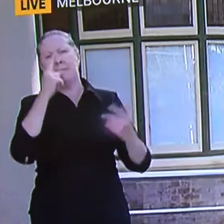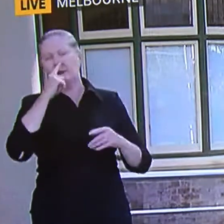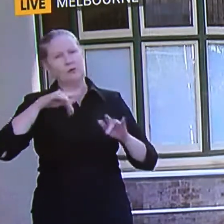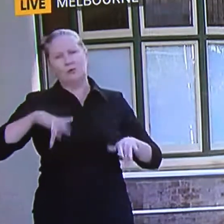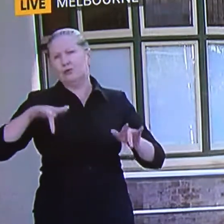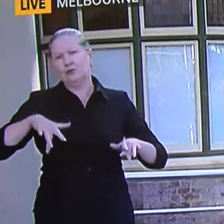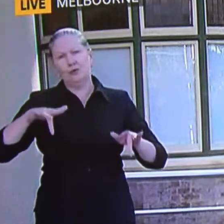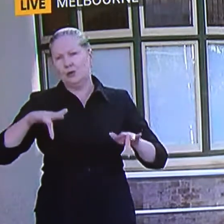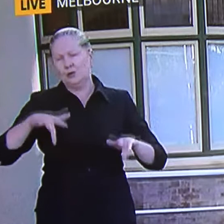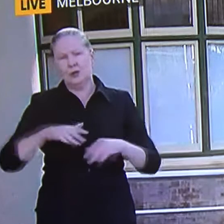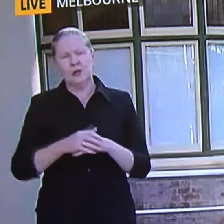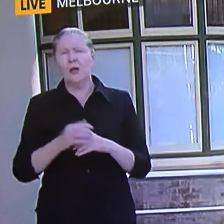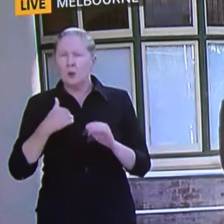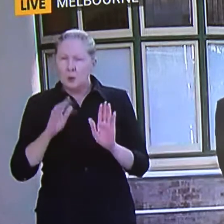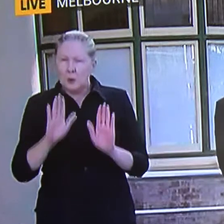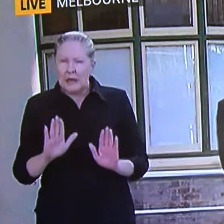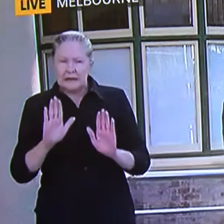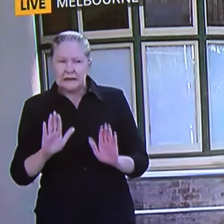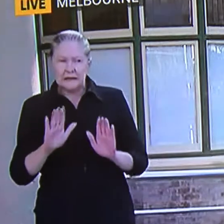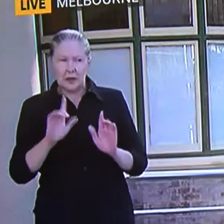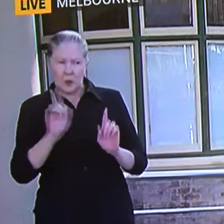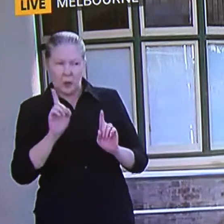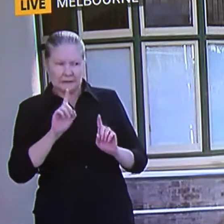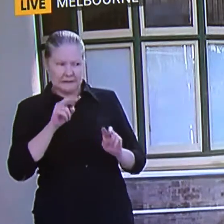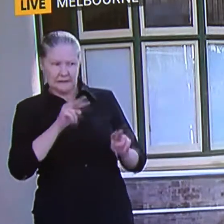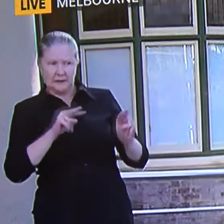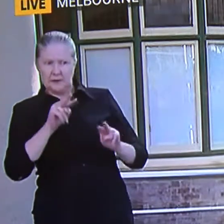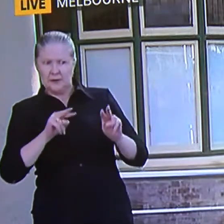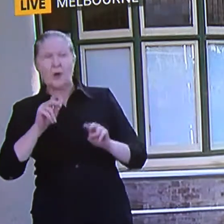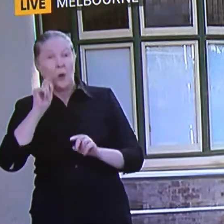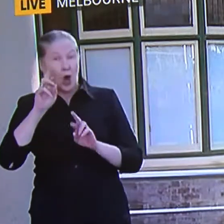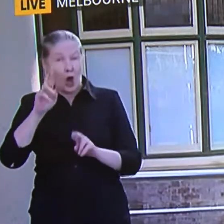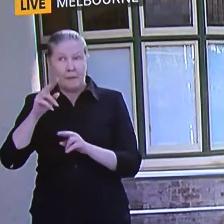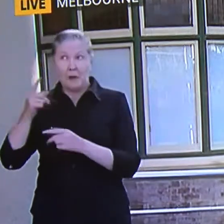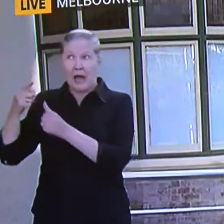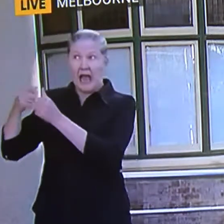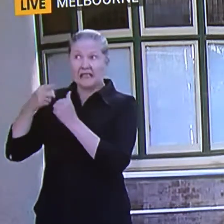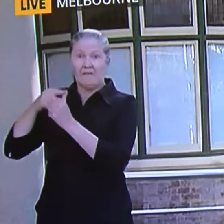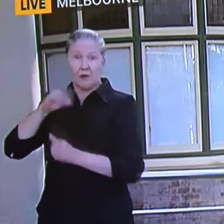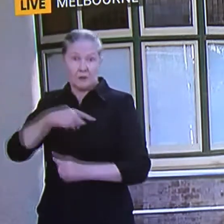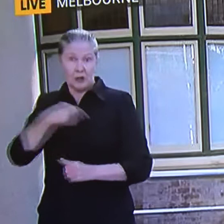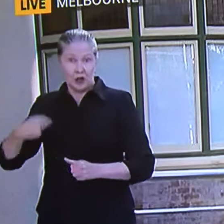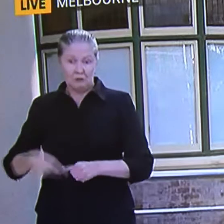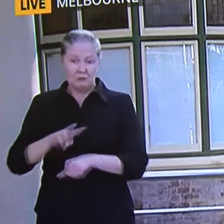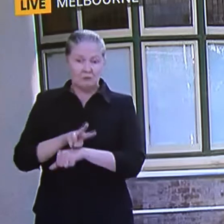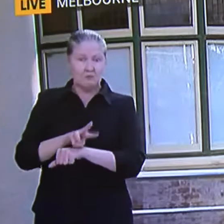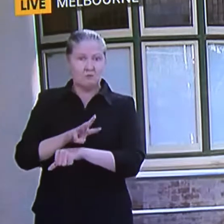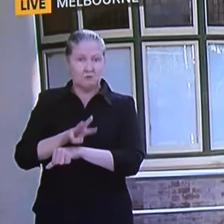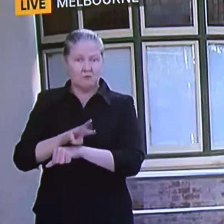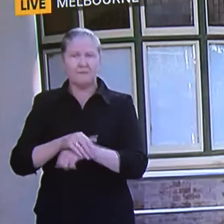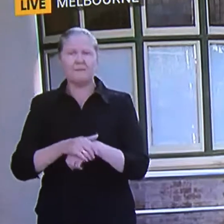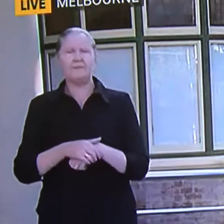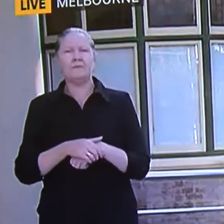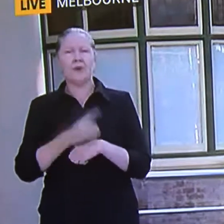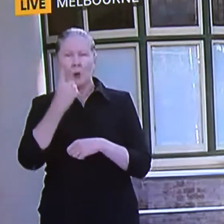so we really are waiting for these results. Some of these will come out of China, we hope, in the next few weeks. One study looked at